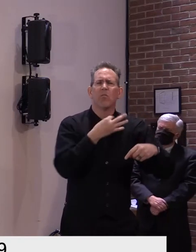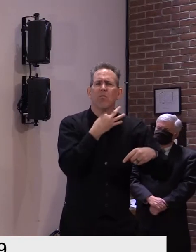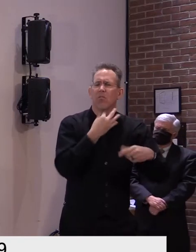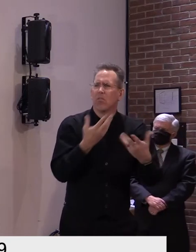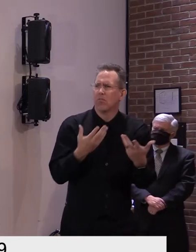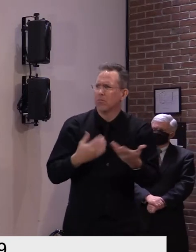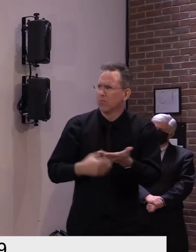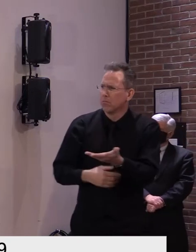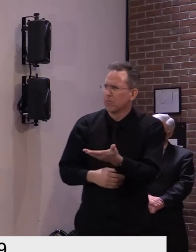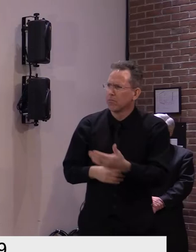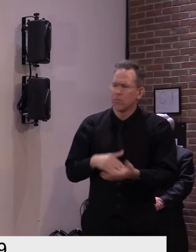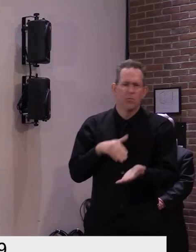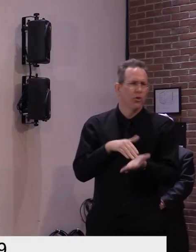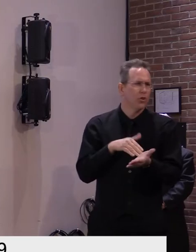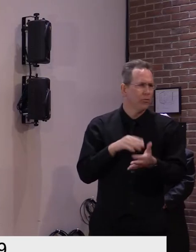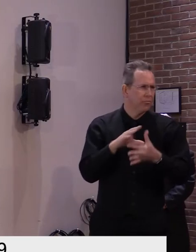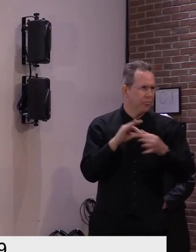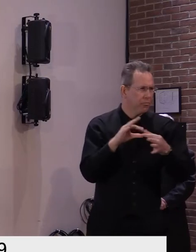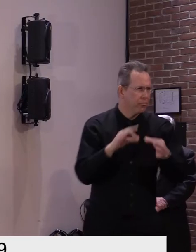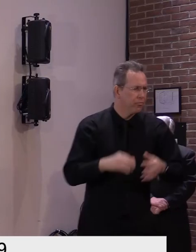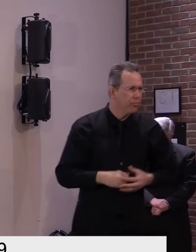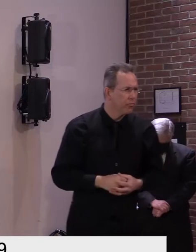regardless.